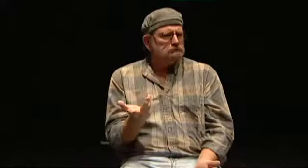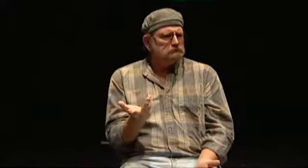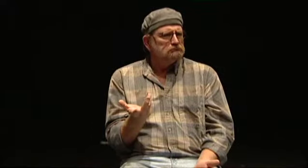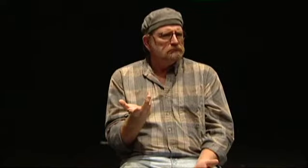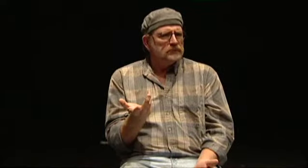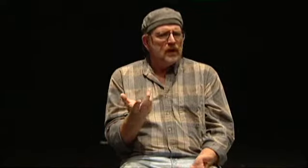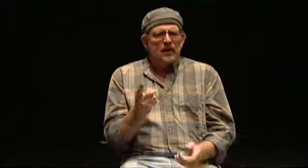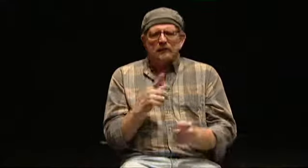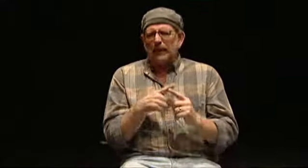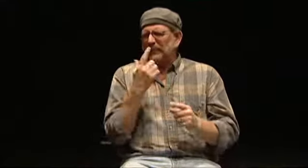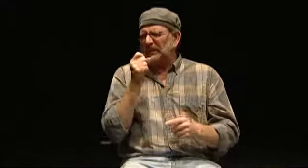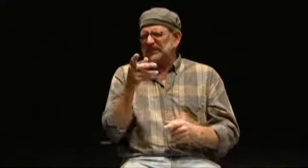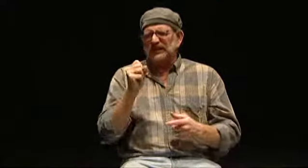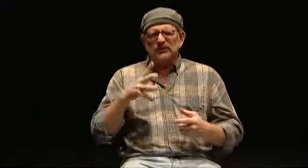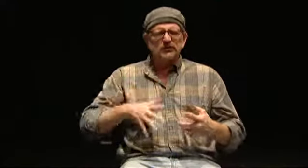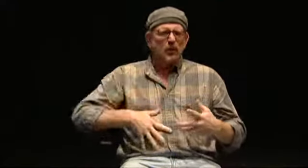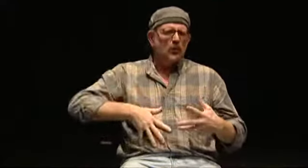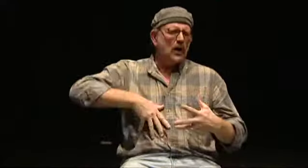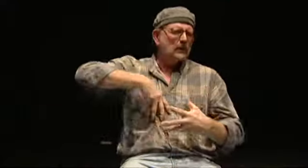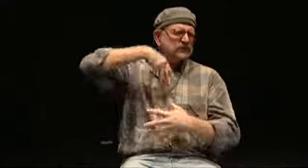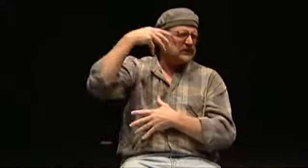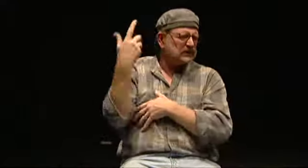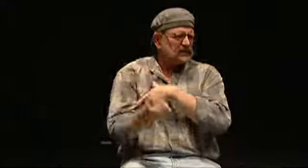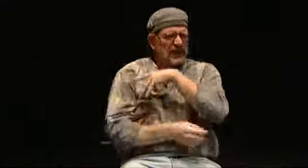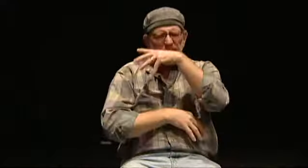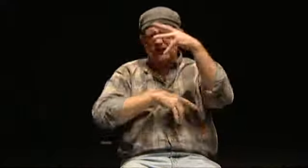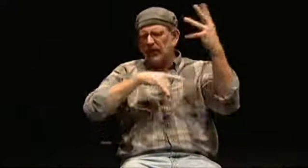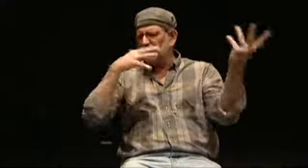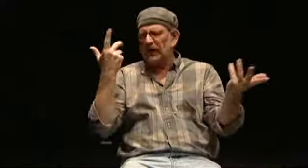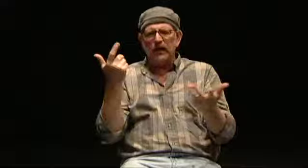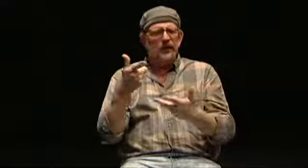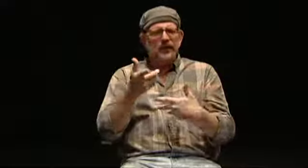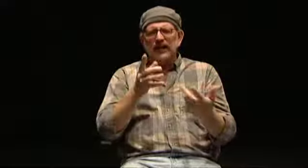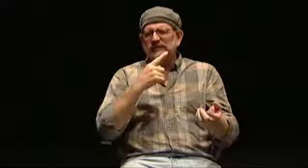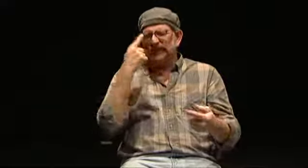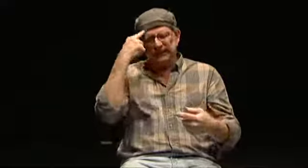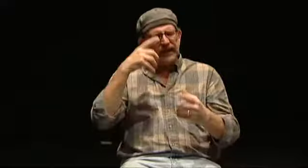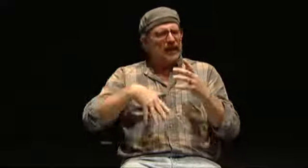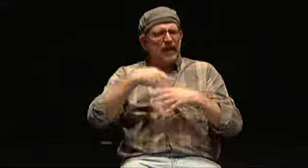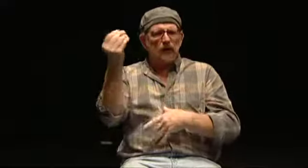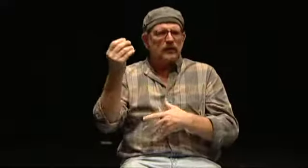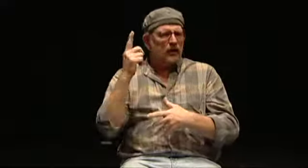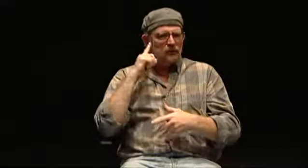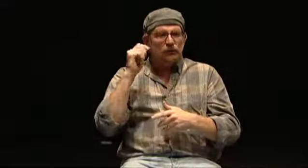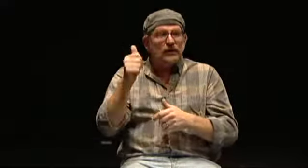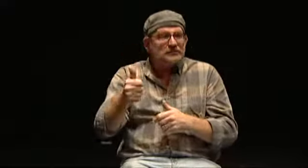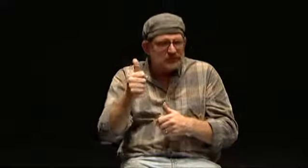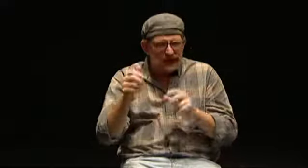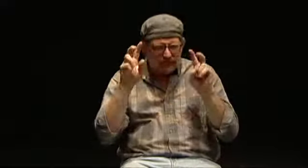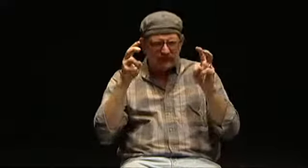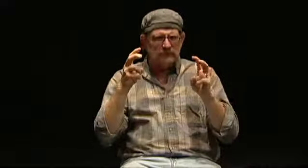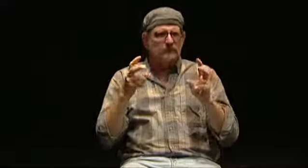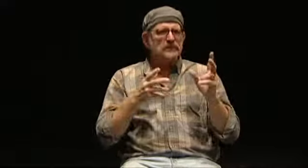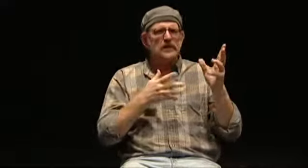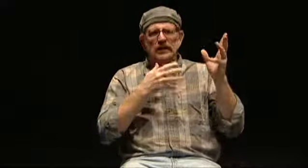he wouldn't be saying everything I said. But because he's so upset, he's thinking out loud for